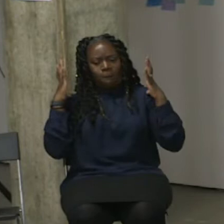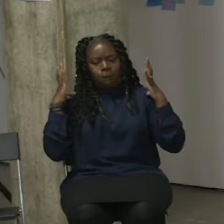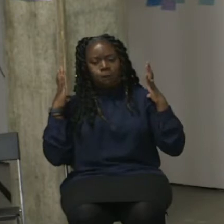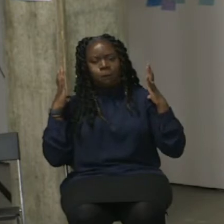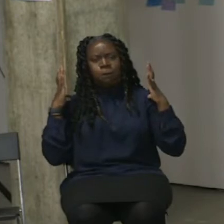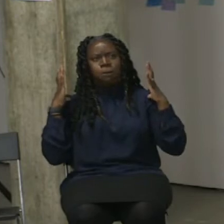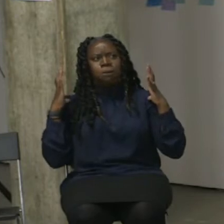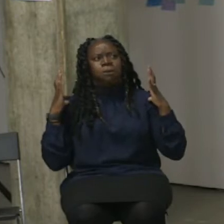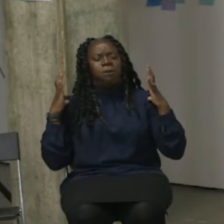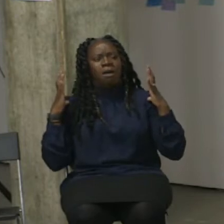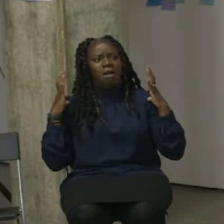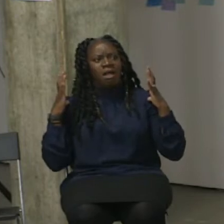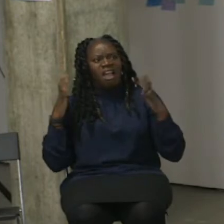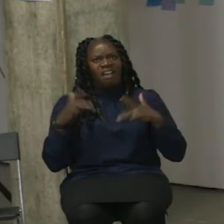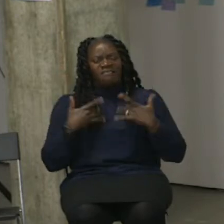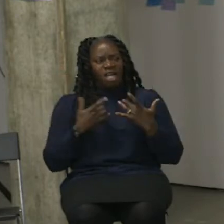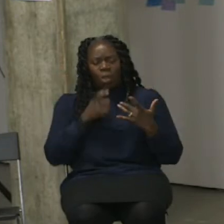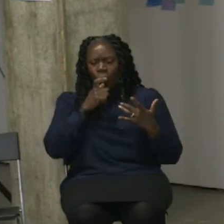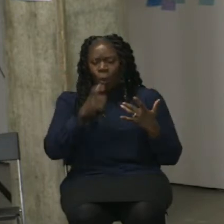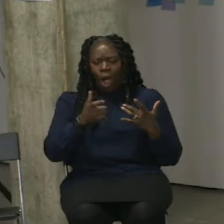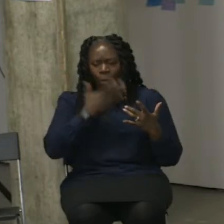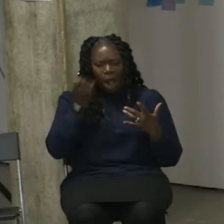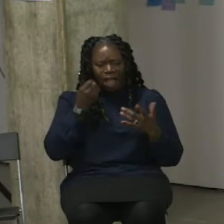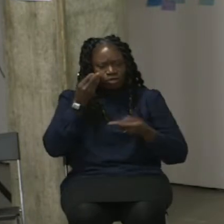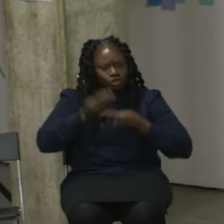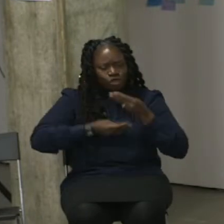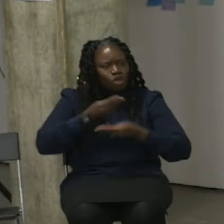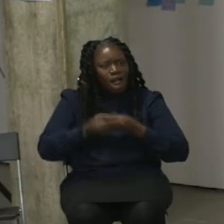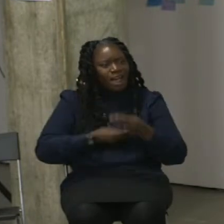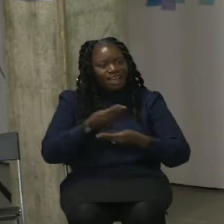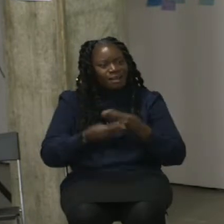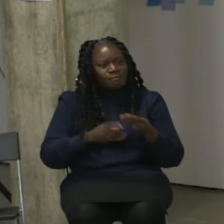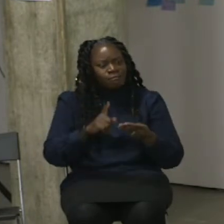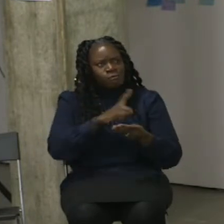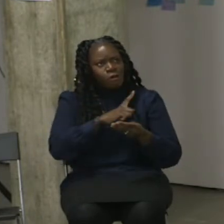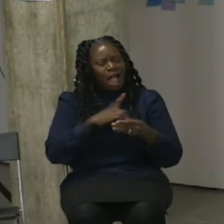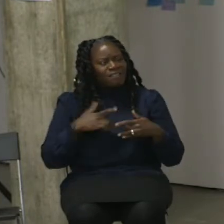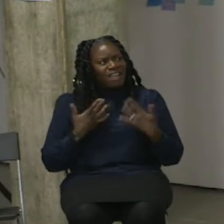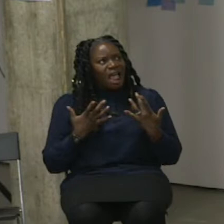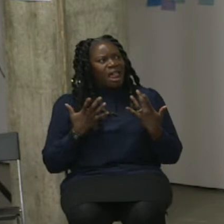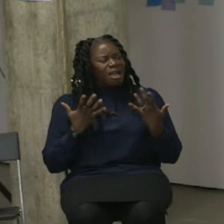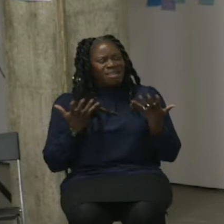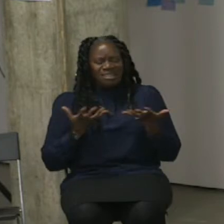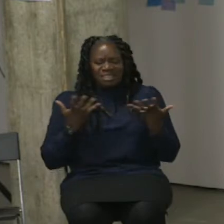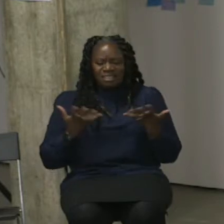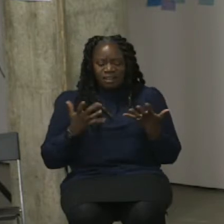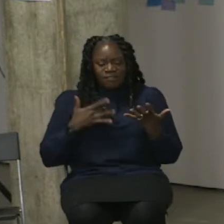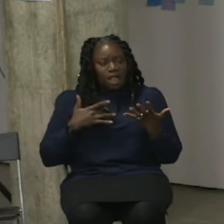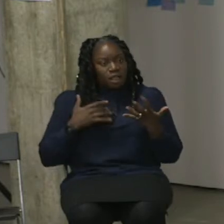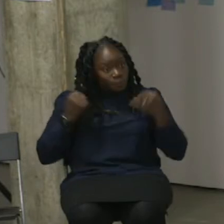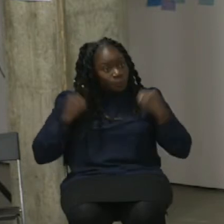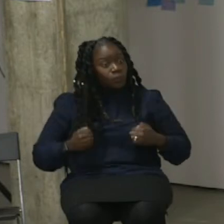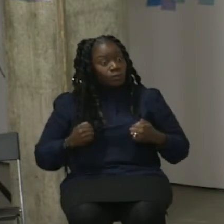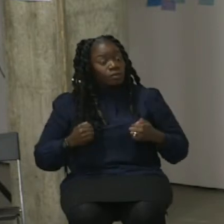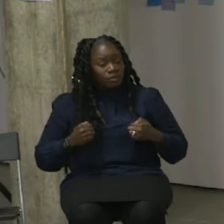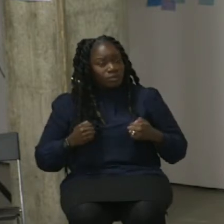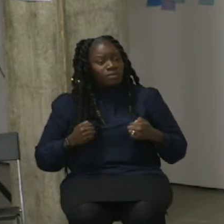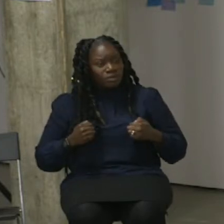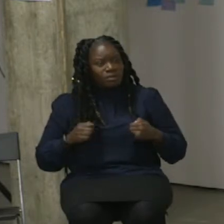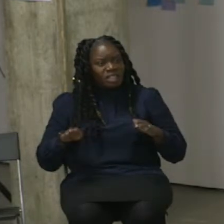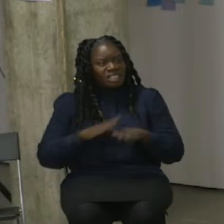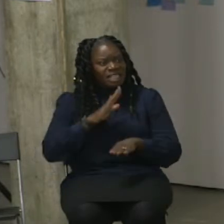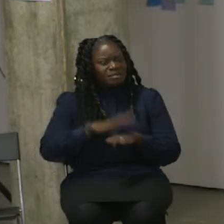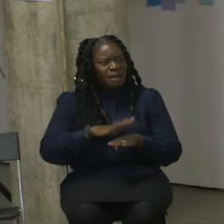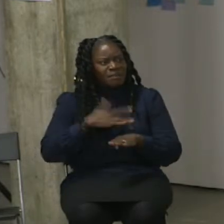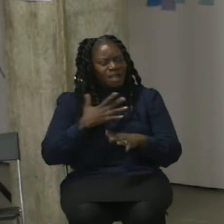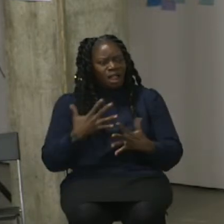I mean bigger than big, because there's no word. Like, I feel really like determined and at the same time